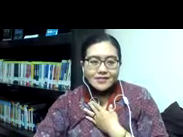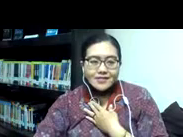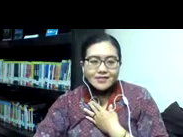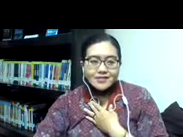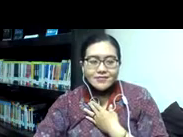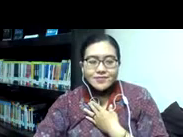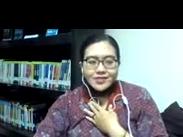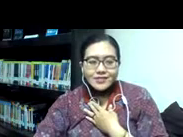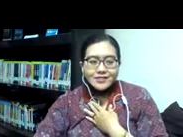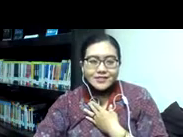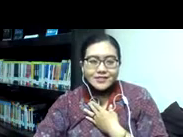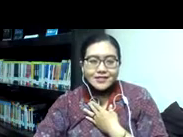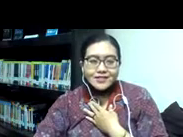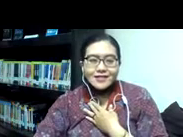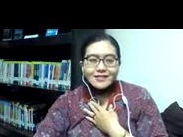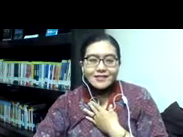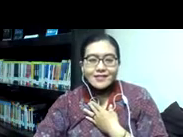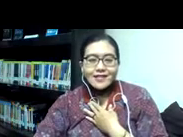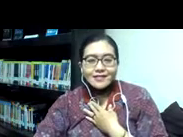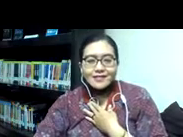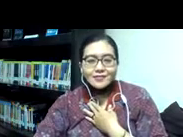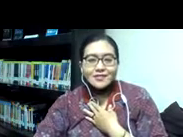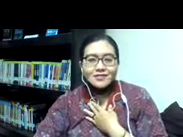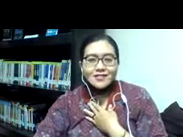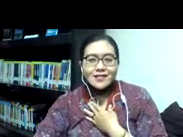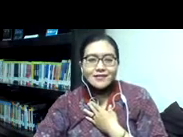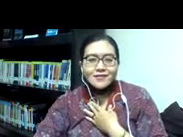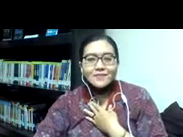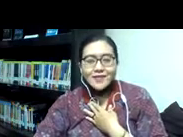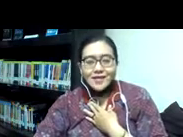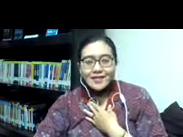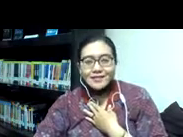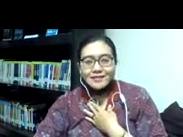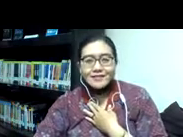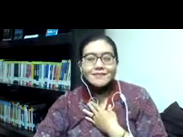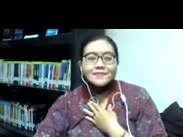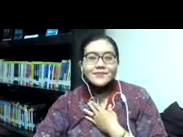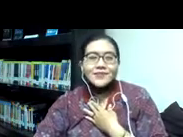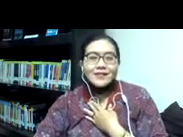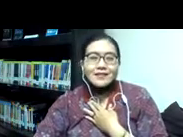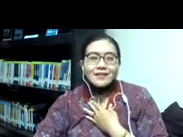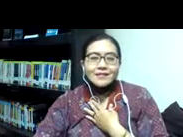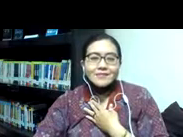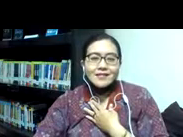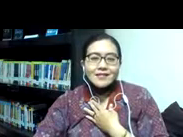Galungan Balini ceremony is related to the sign of pig,